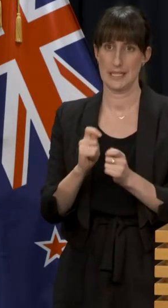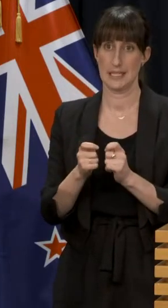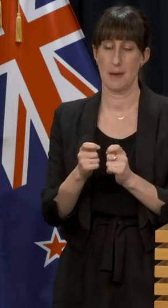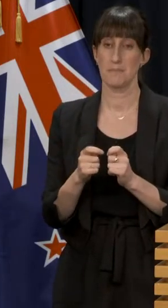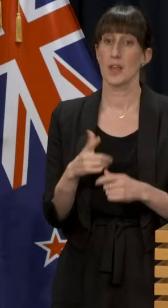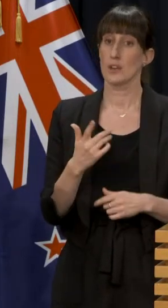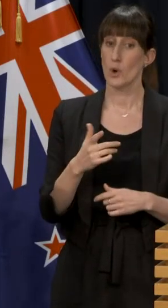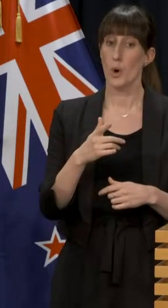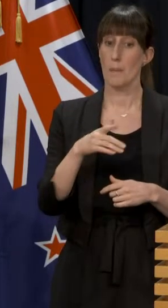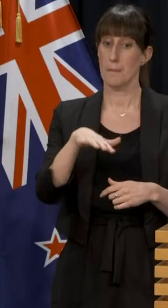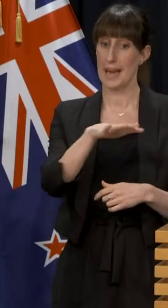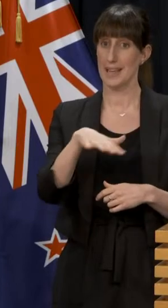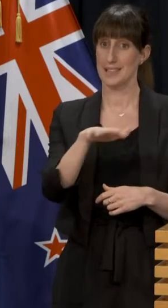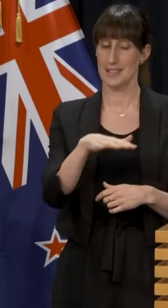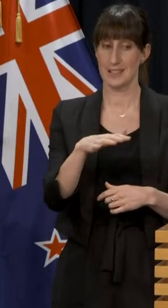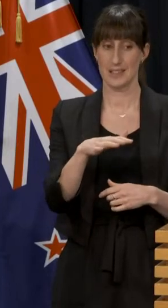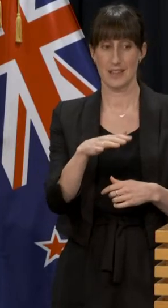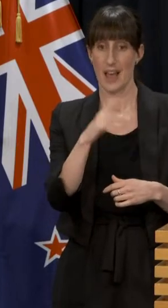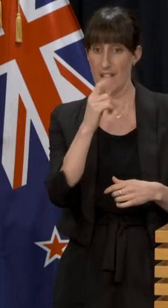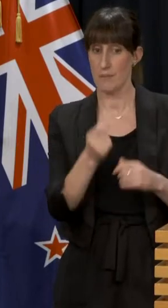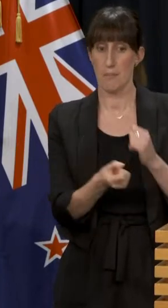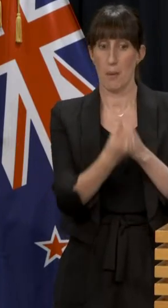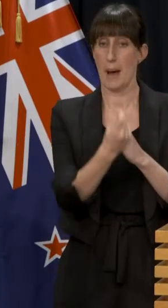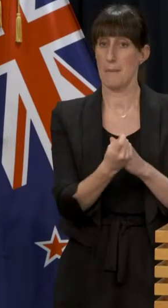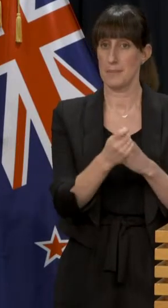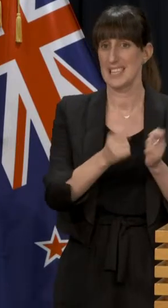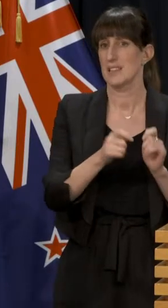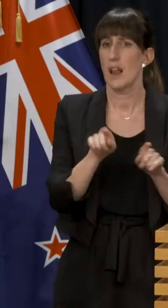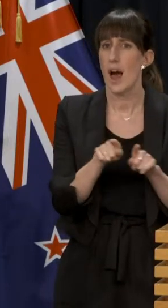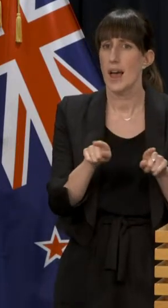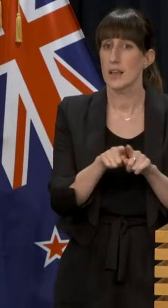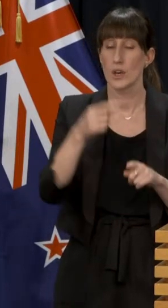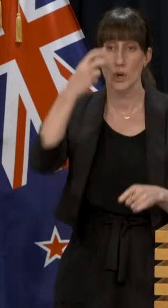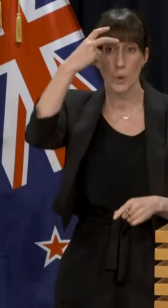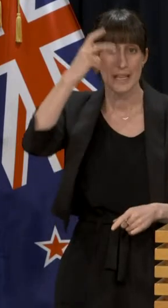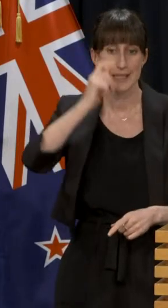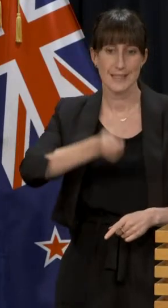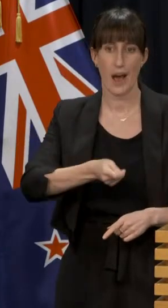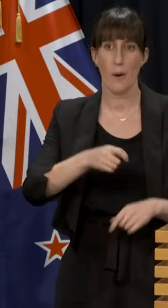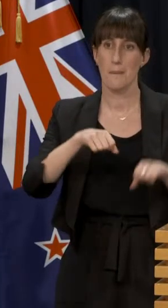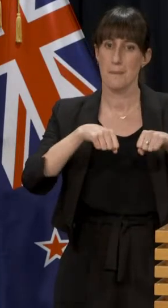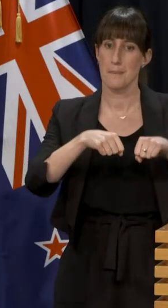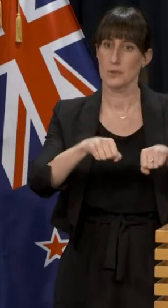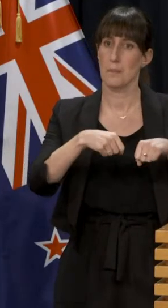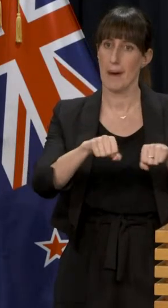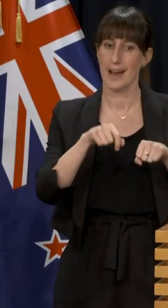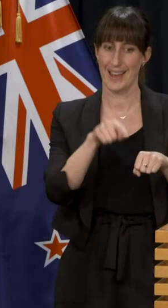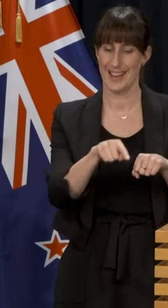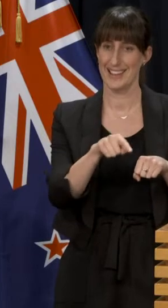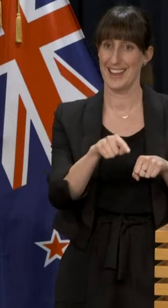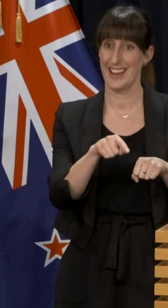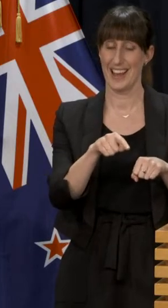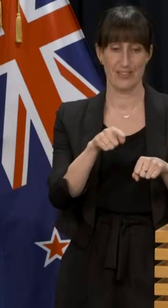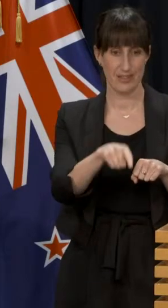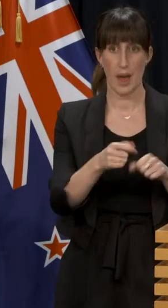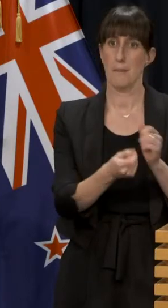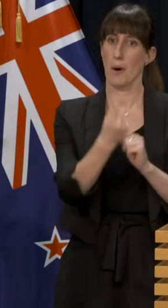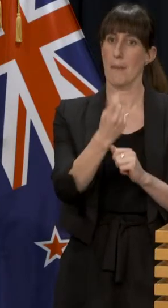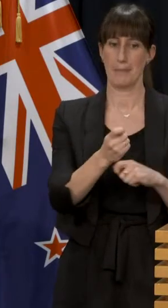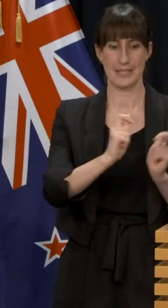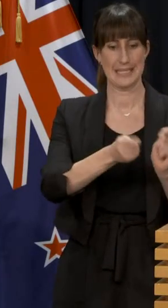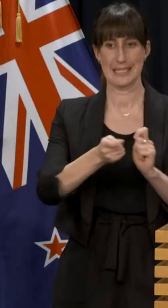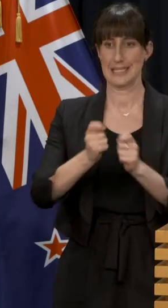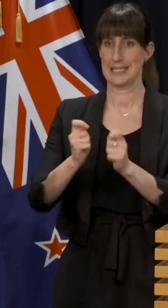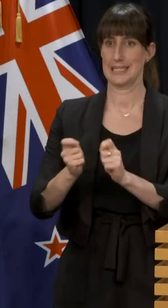pop-up clinics like the one at Pack and Save in Queenstown today, which by midday had already had 400 people visit it to take